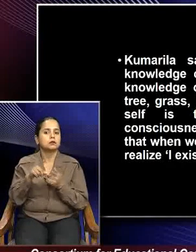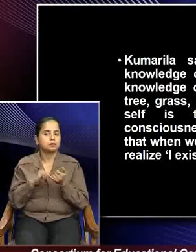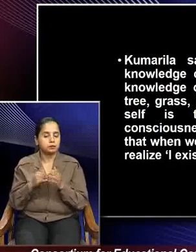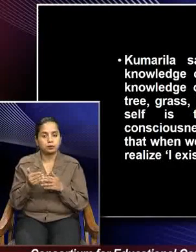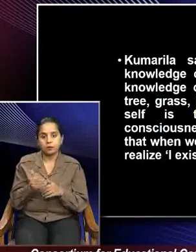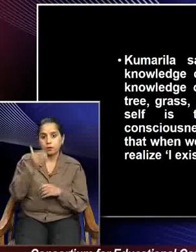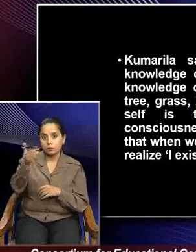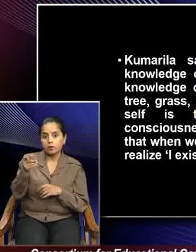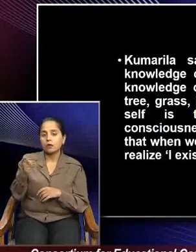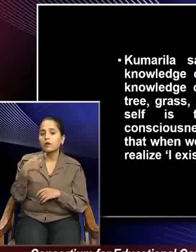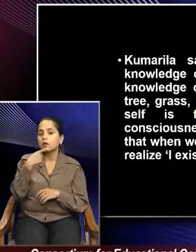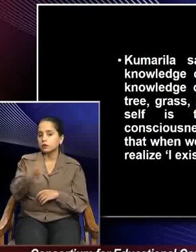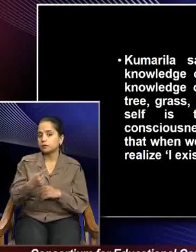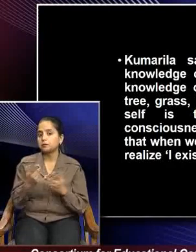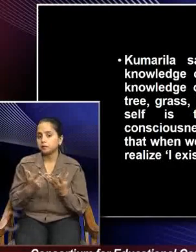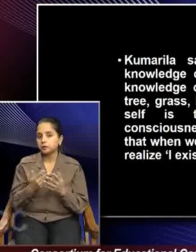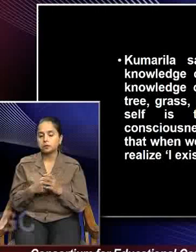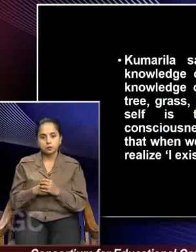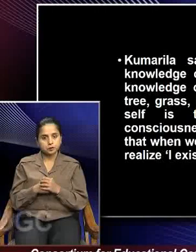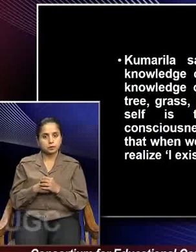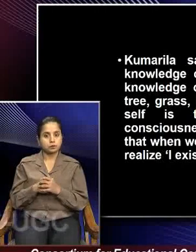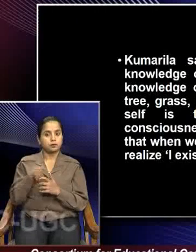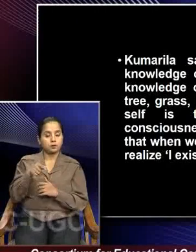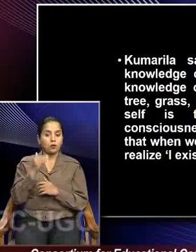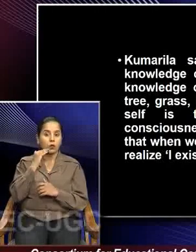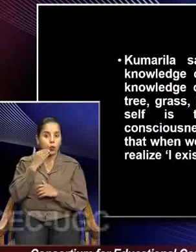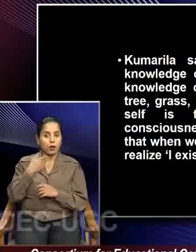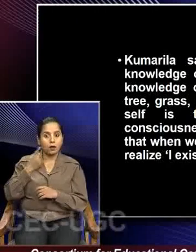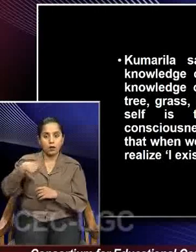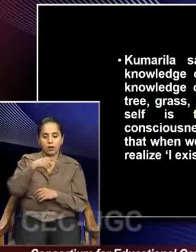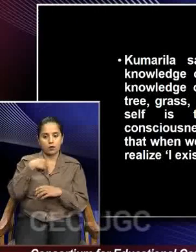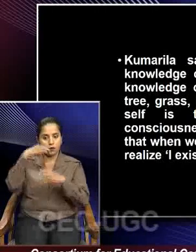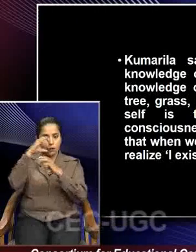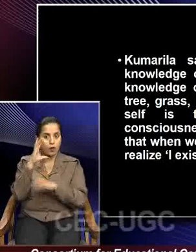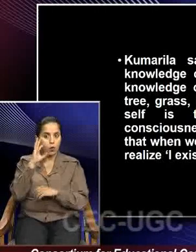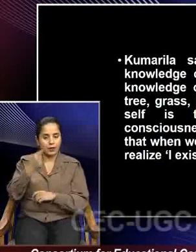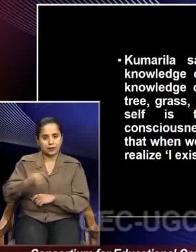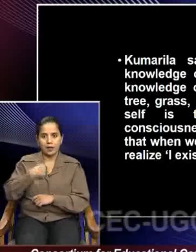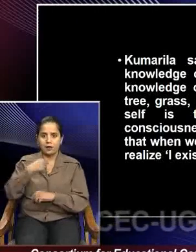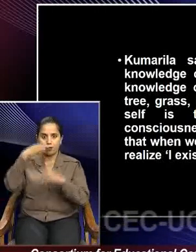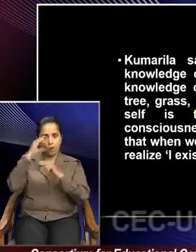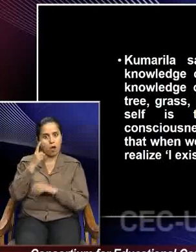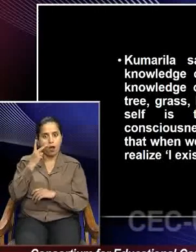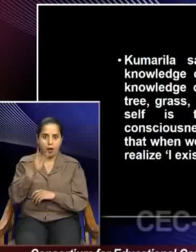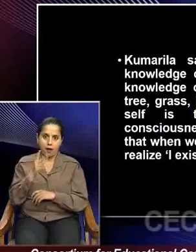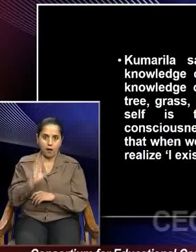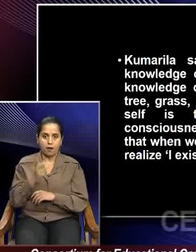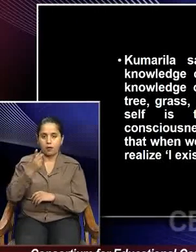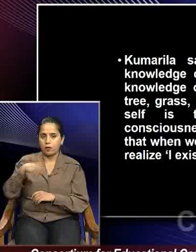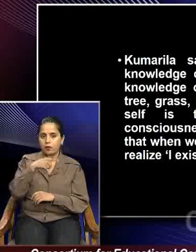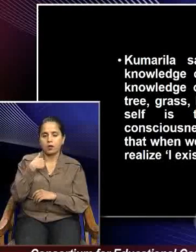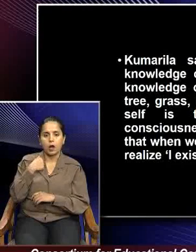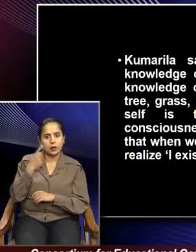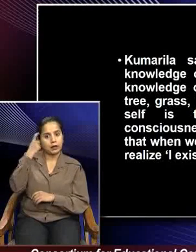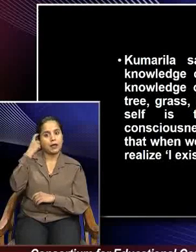Further, he states that when we concentrate on self, we